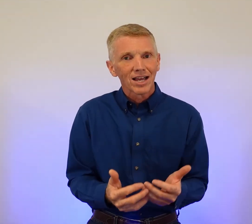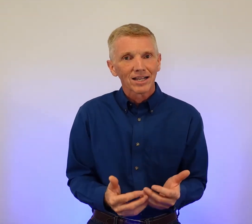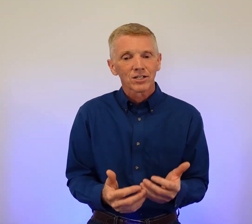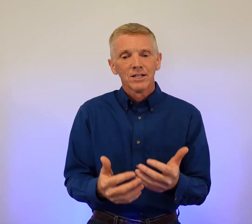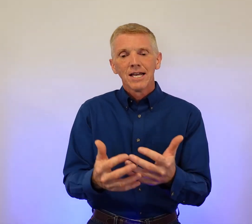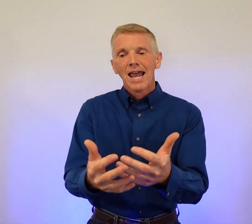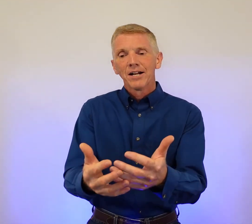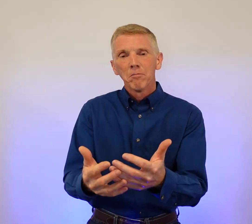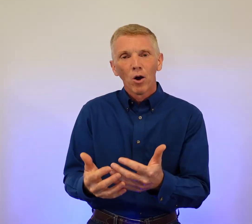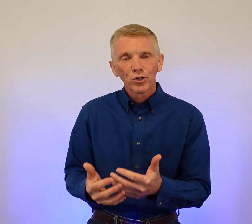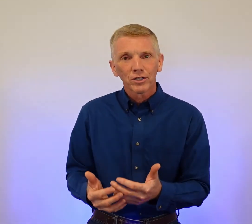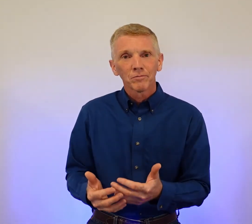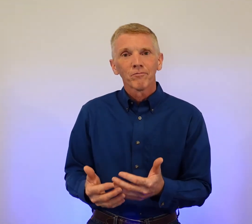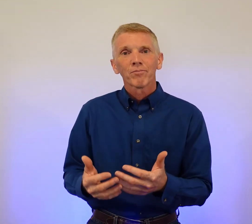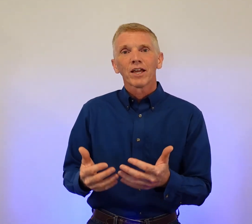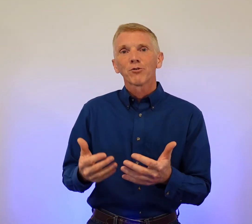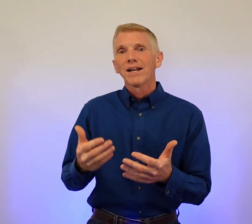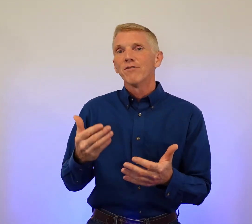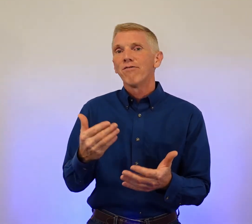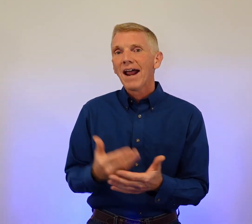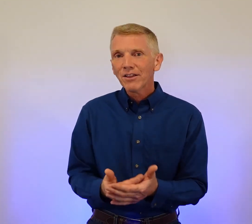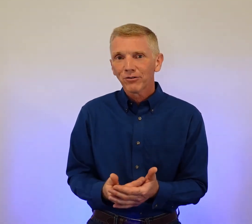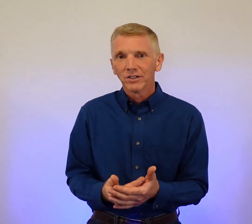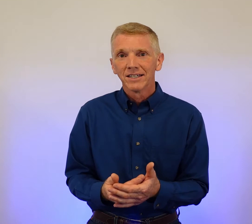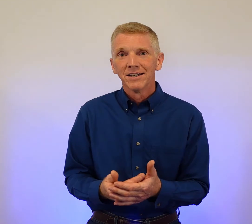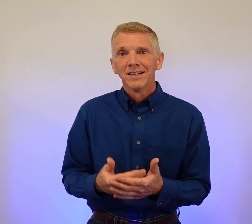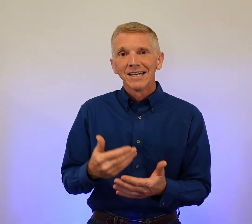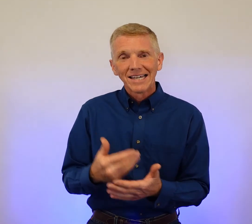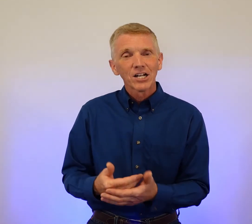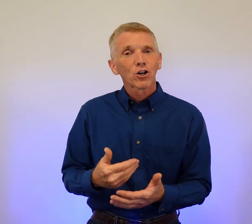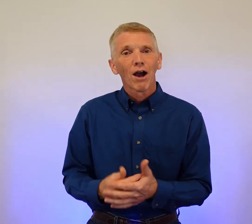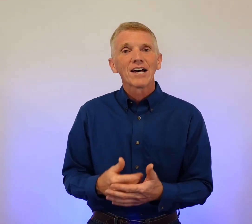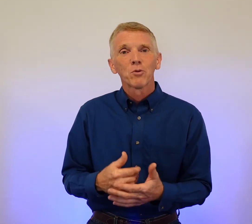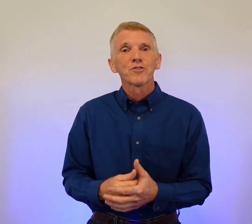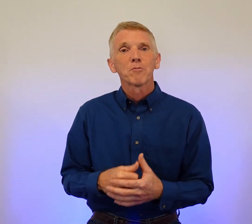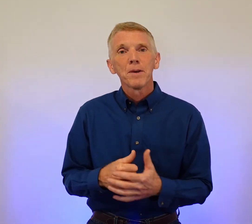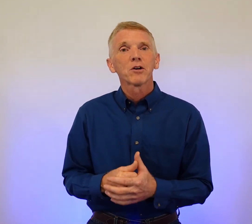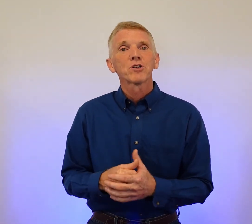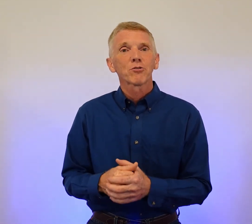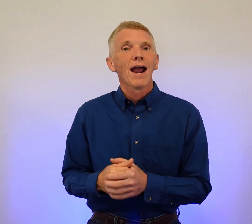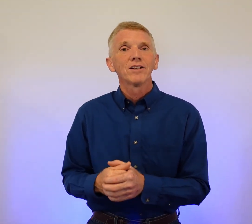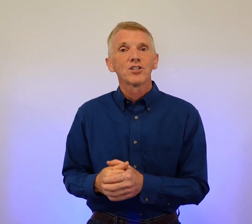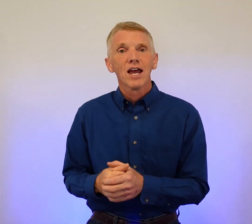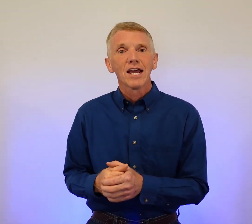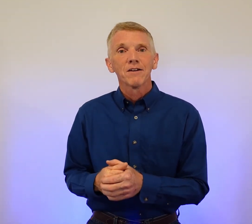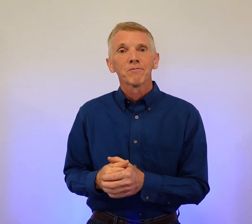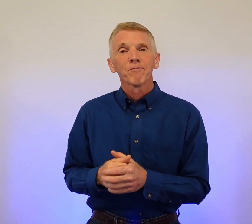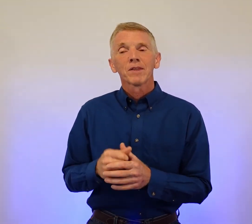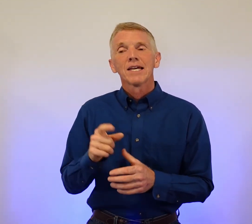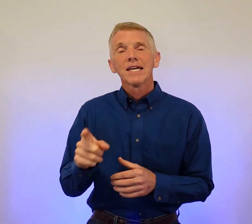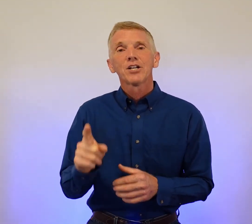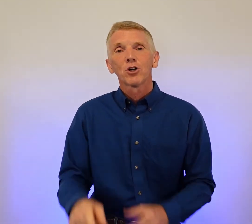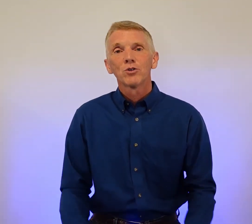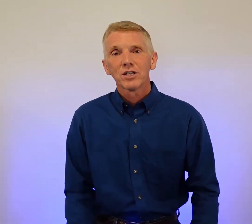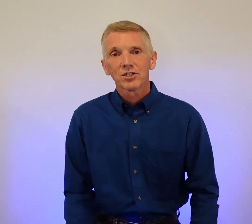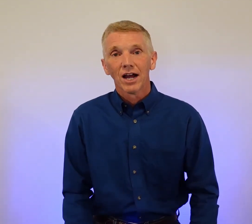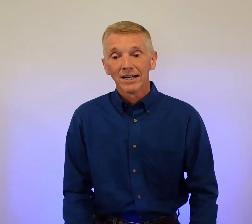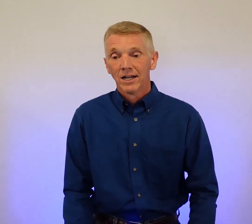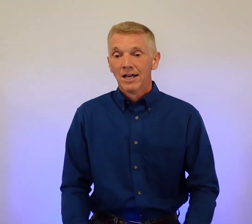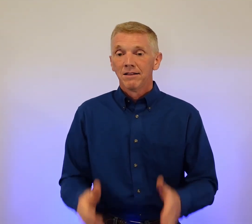context and emotion and trying to faithfully get across what the speaker was trying to say, he had chose this sign,